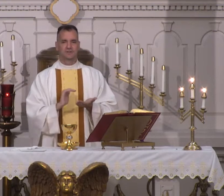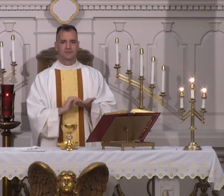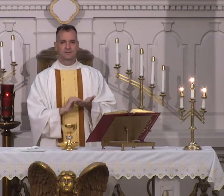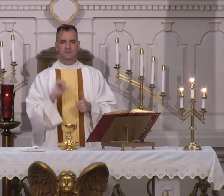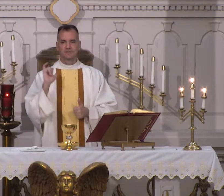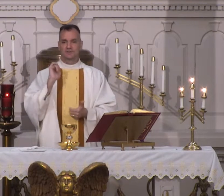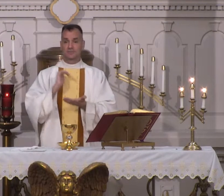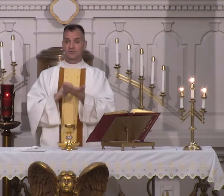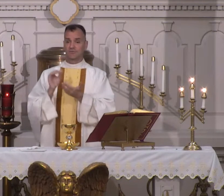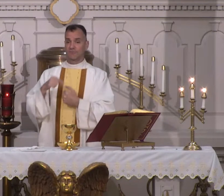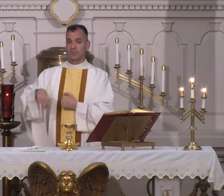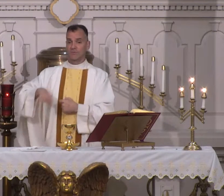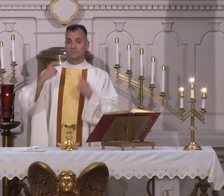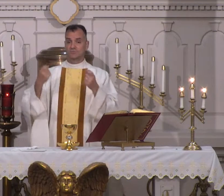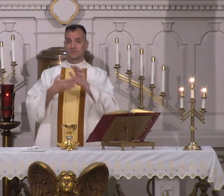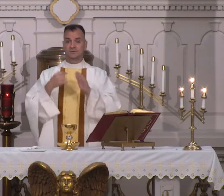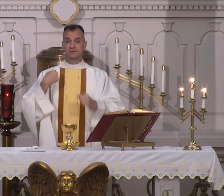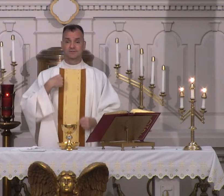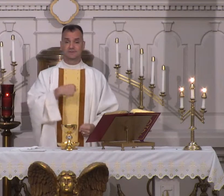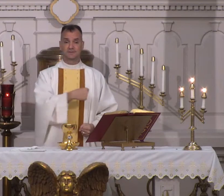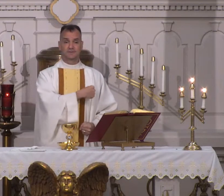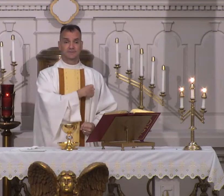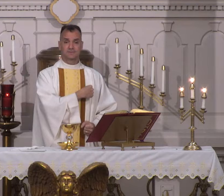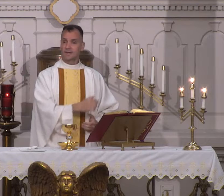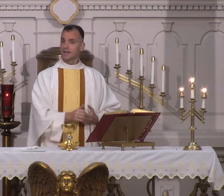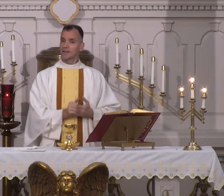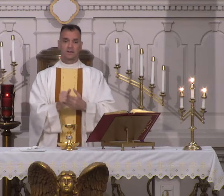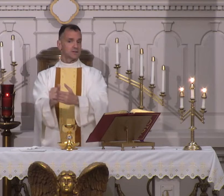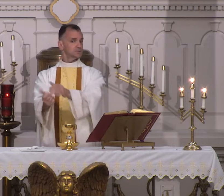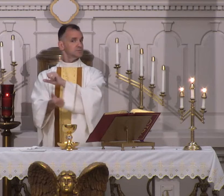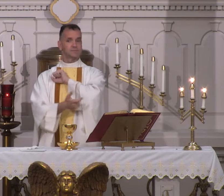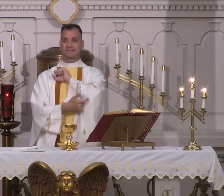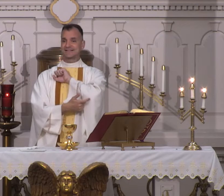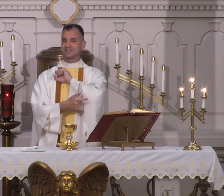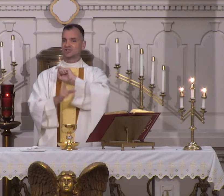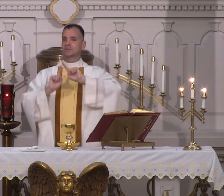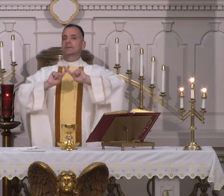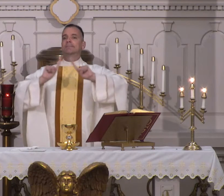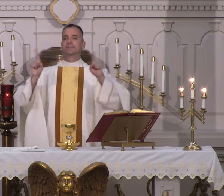lead us not into temptation, but deliver us from evil.